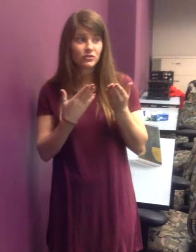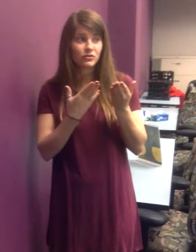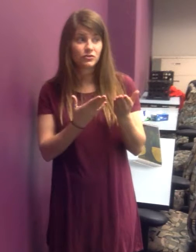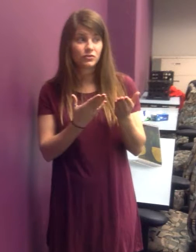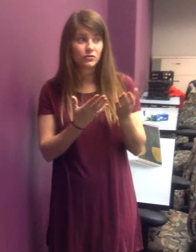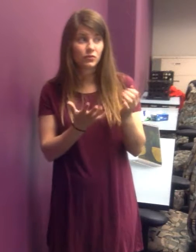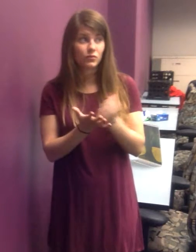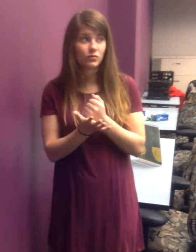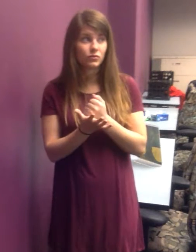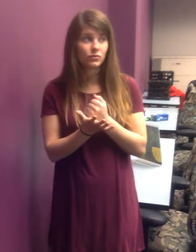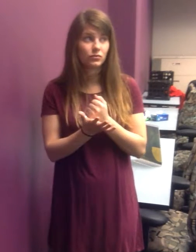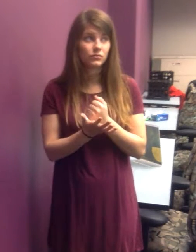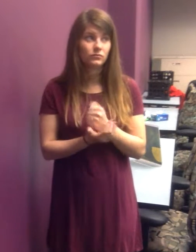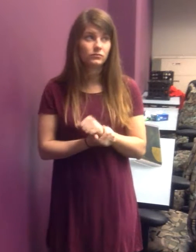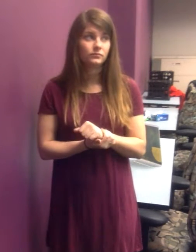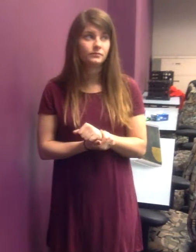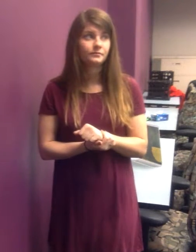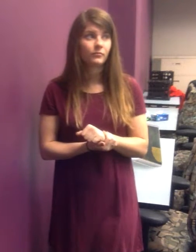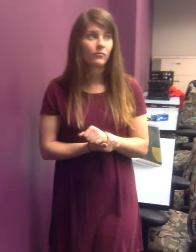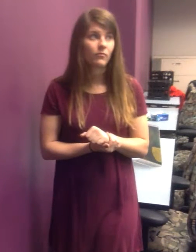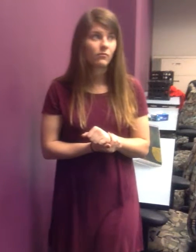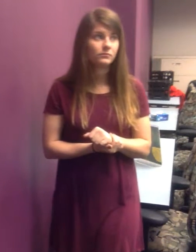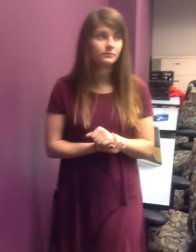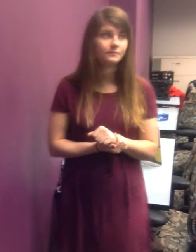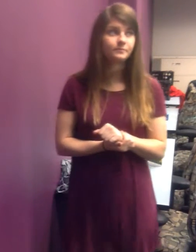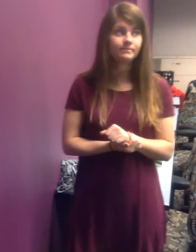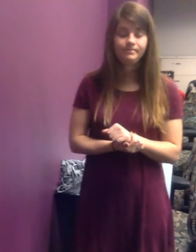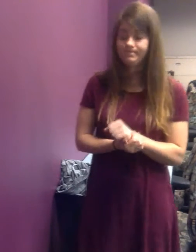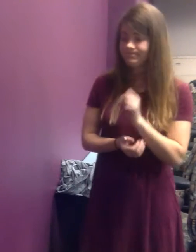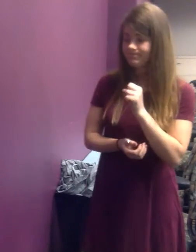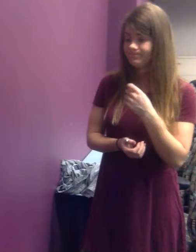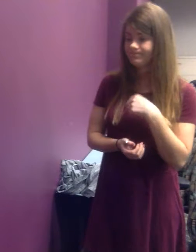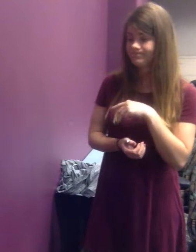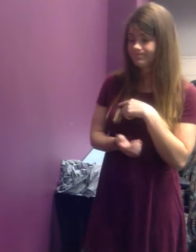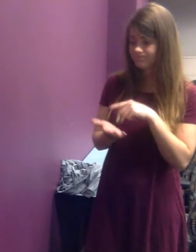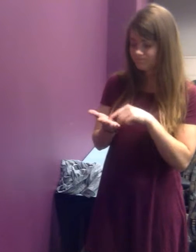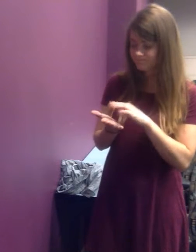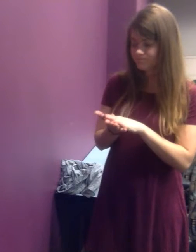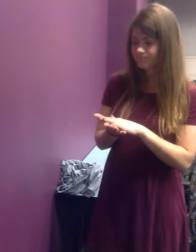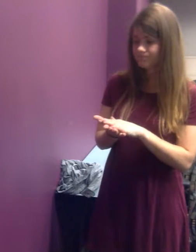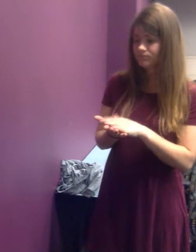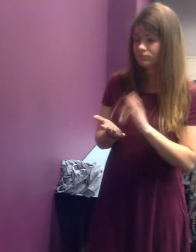going to read. This climate hearing in the lame duck Congress was Inglis's last. Your child is sick.